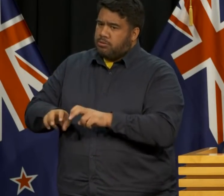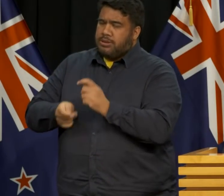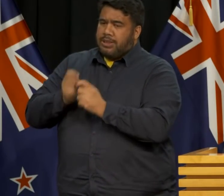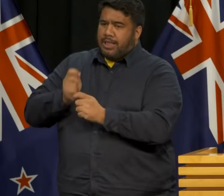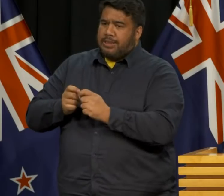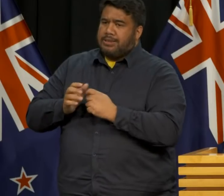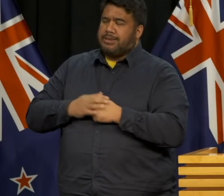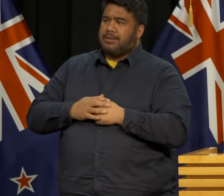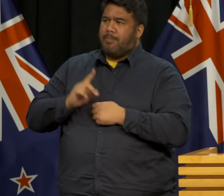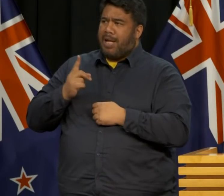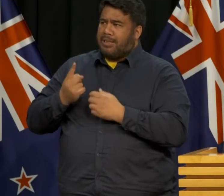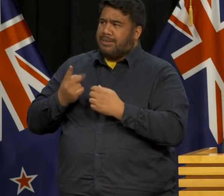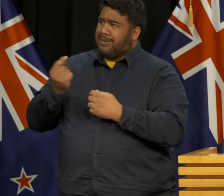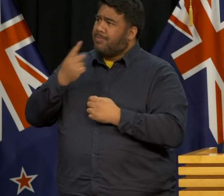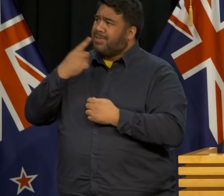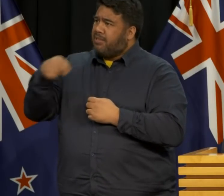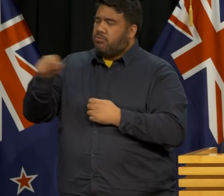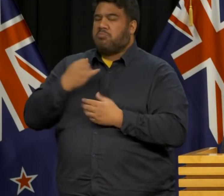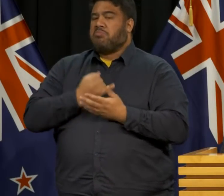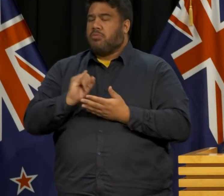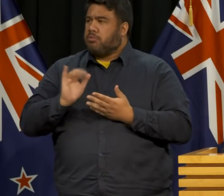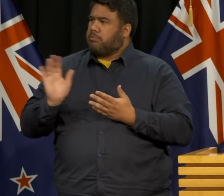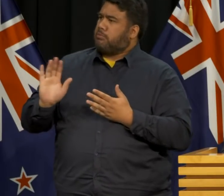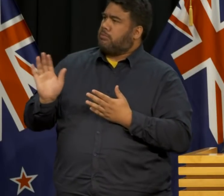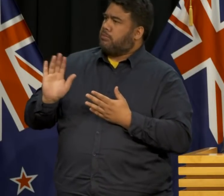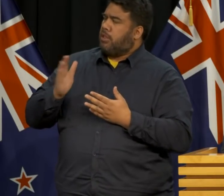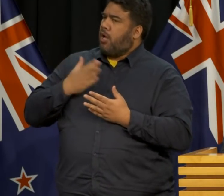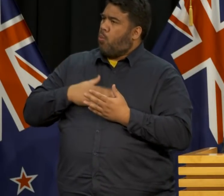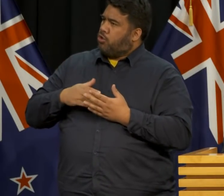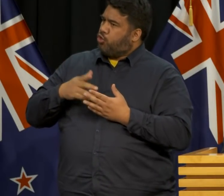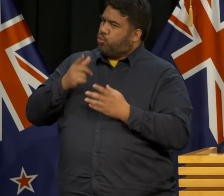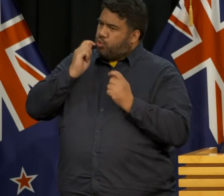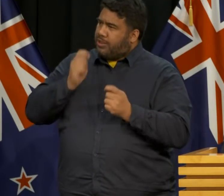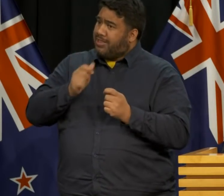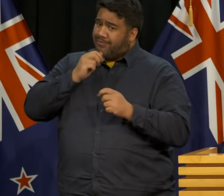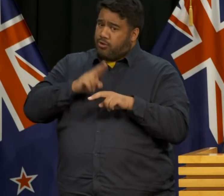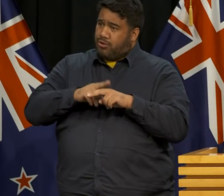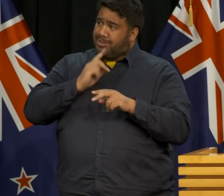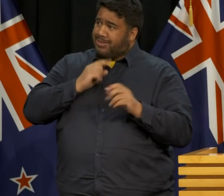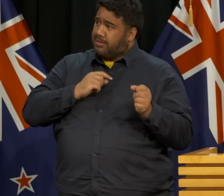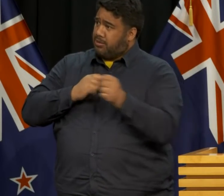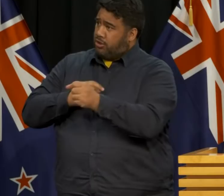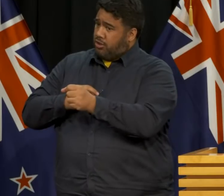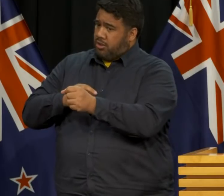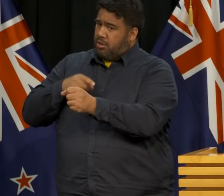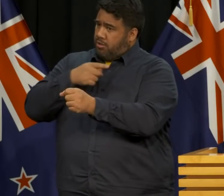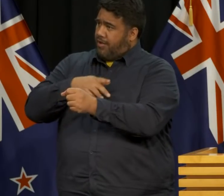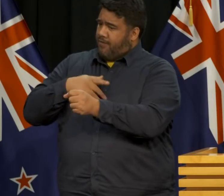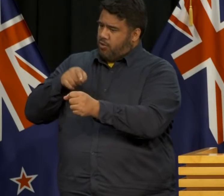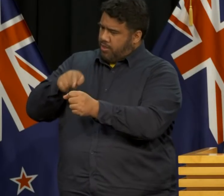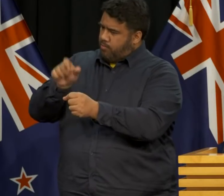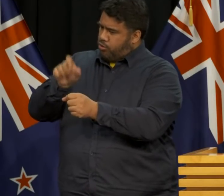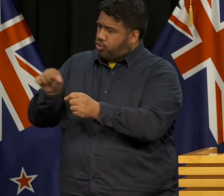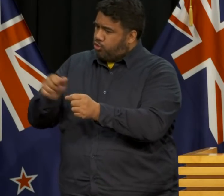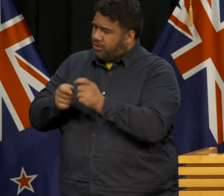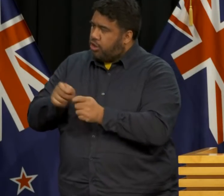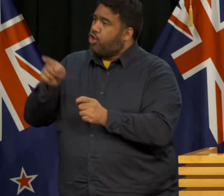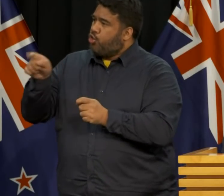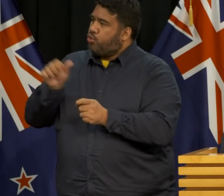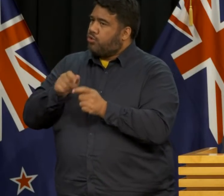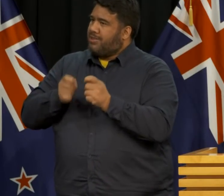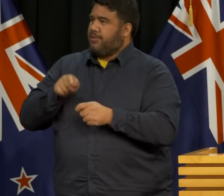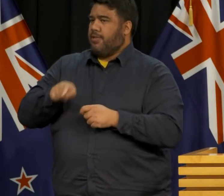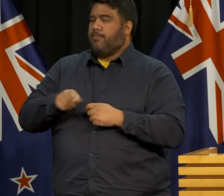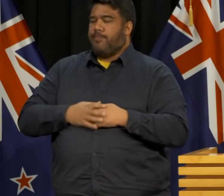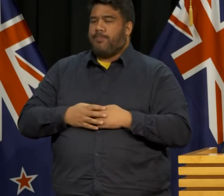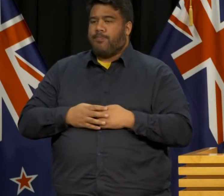there was evidence that that was happening. So I've made it very clear that shouldn't happen. If a GP says, in my clinical view, this person should get a test, then they should get a